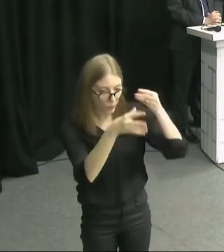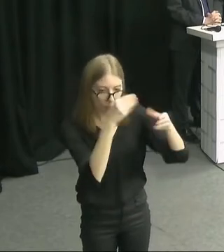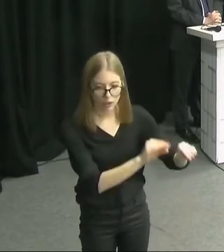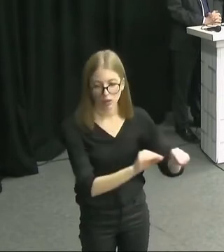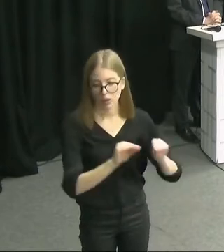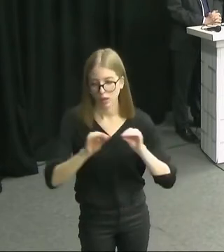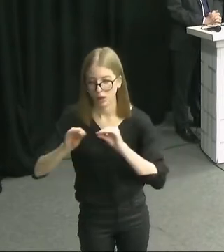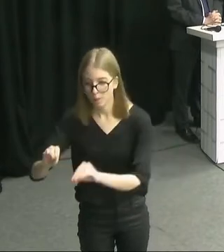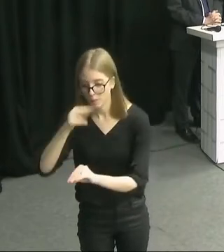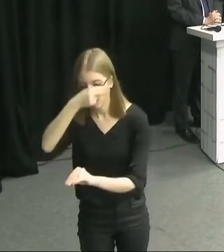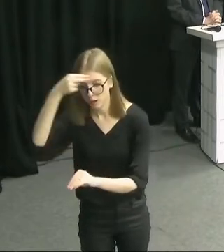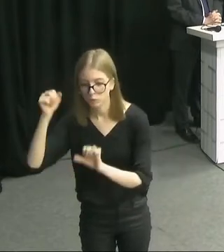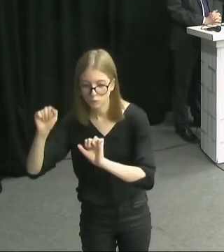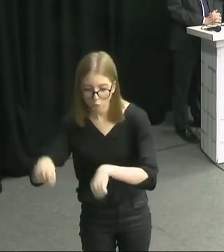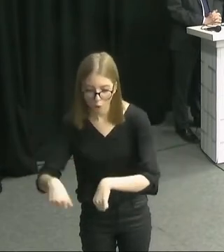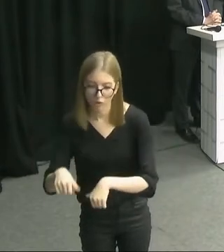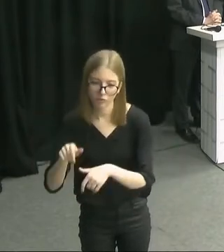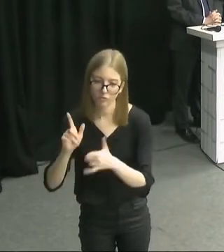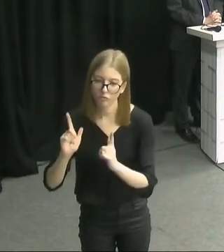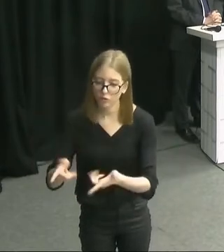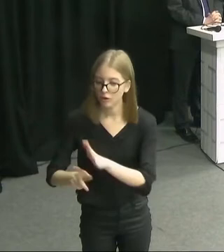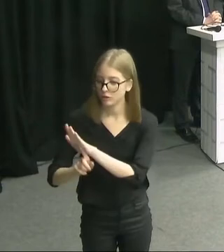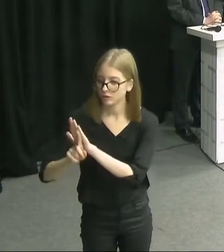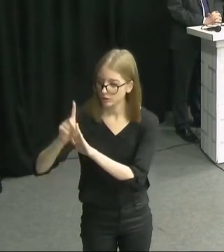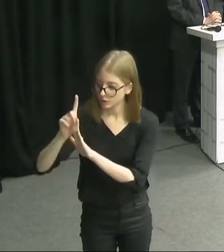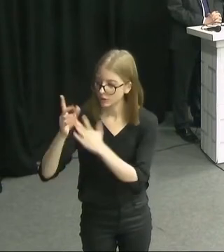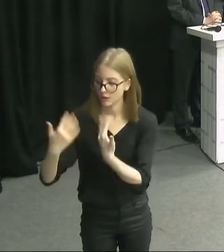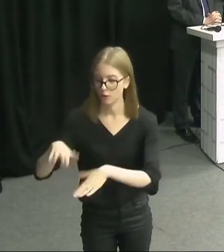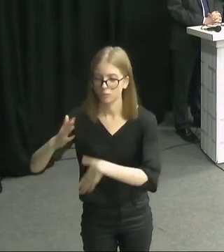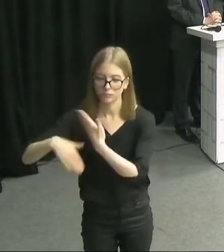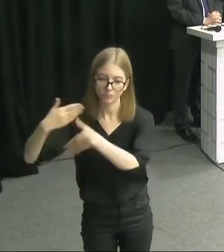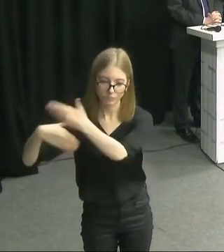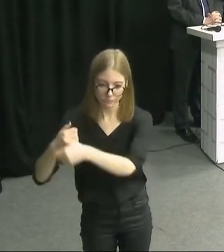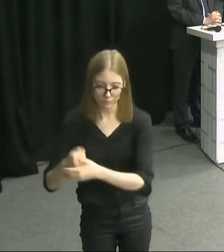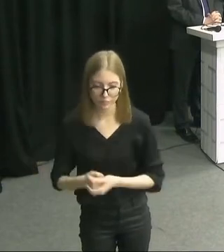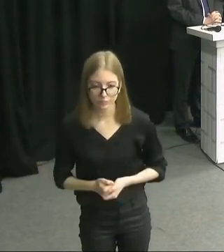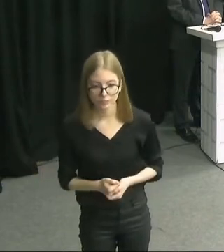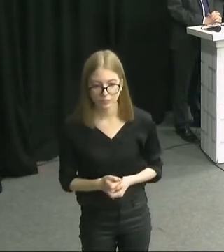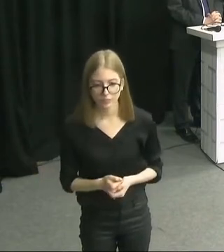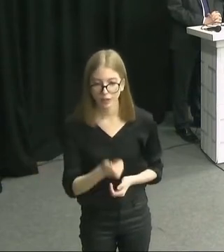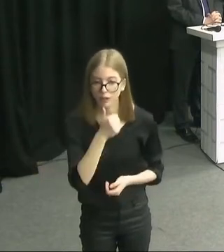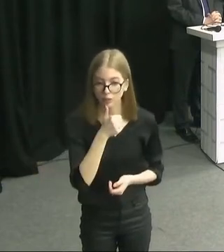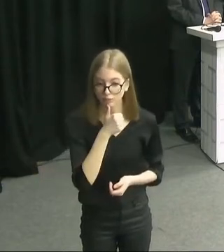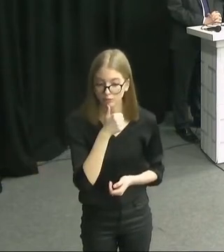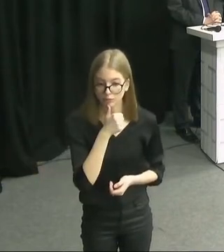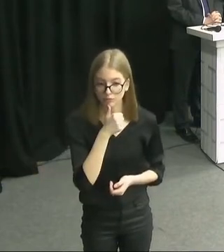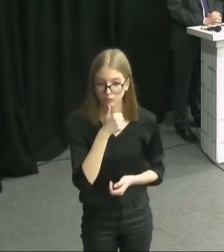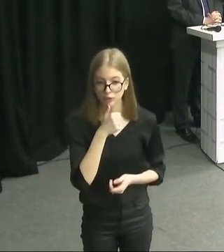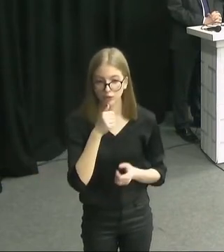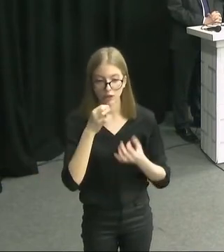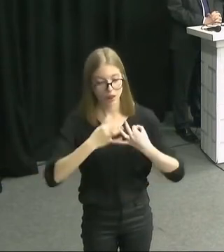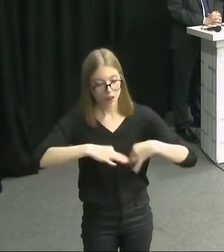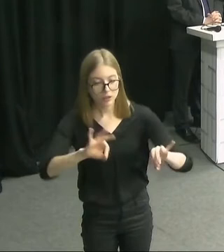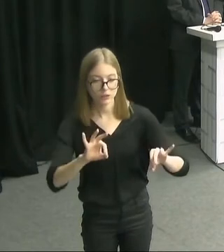for me to carry out the changes because I have direct experience of what is needed. For example, free and open selection